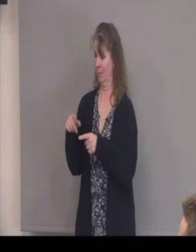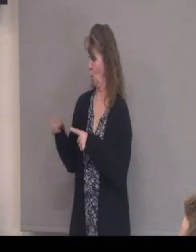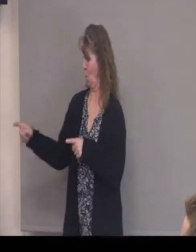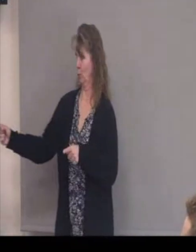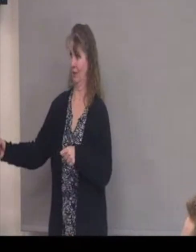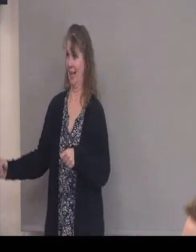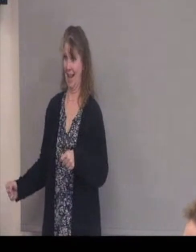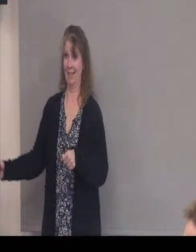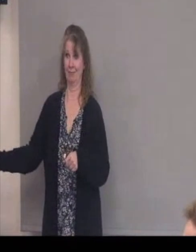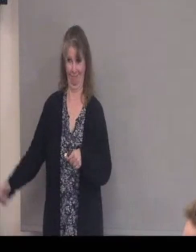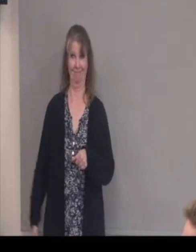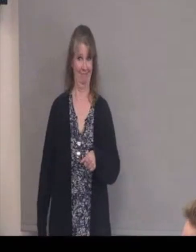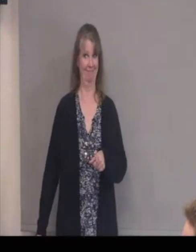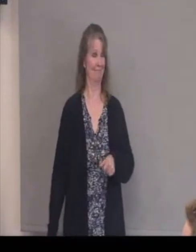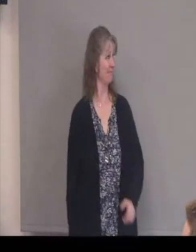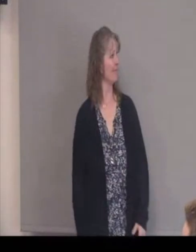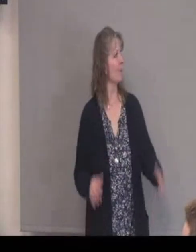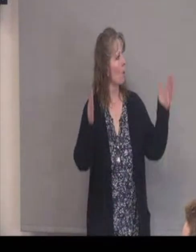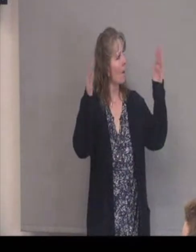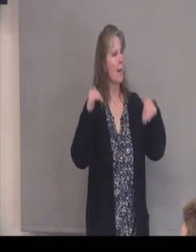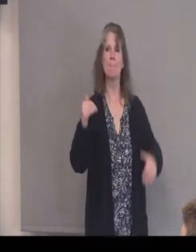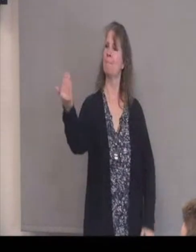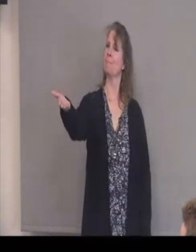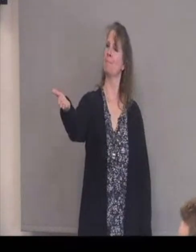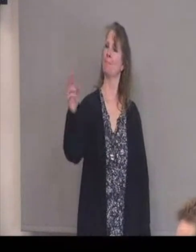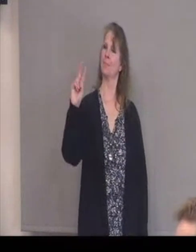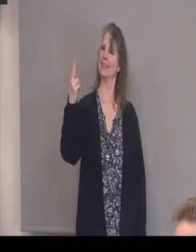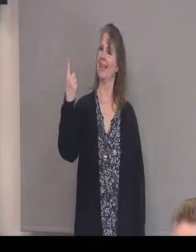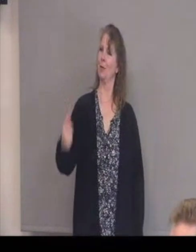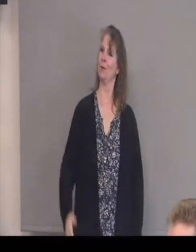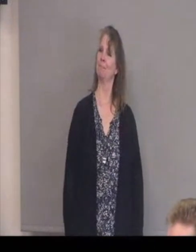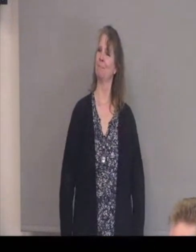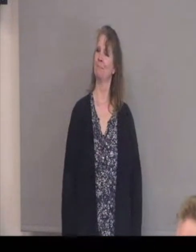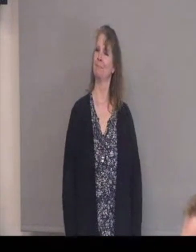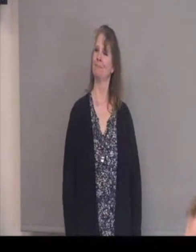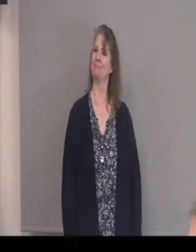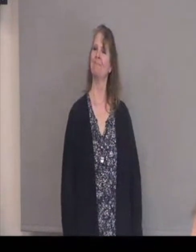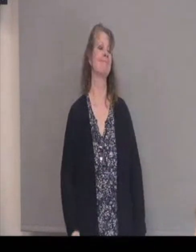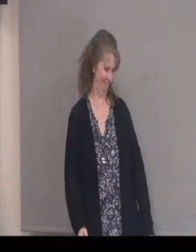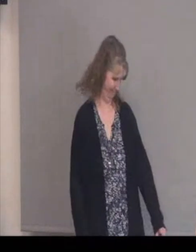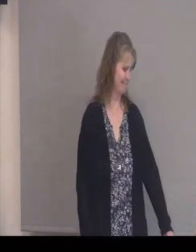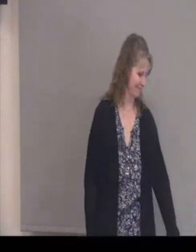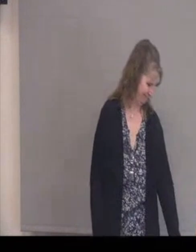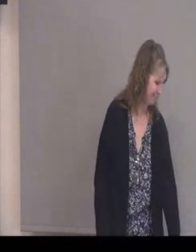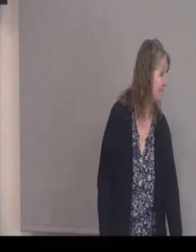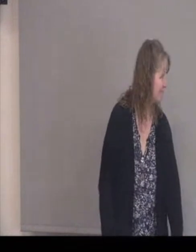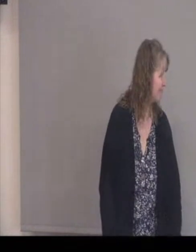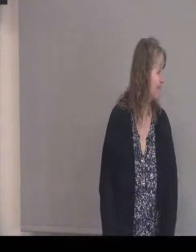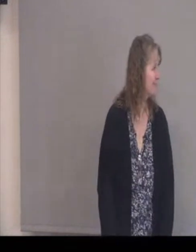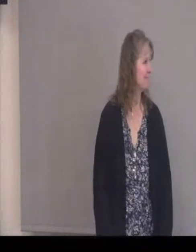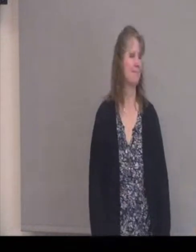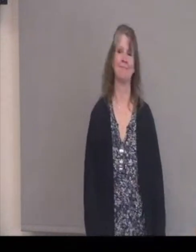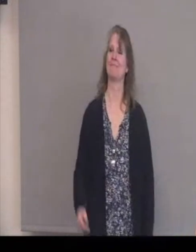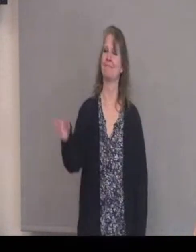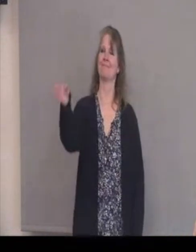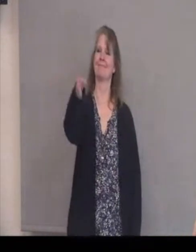And it's important that we can use these terms specifically in relation to parts of the body. So the second one for you. Lateral? That